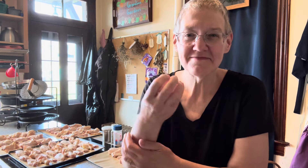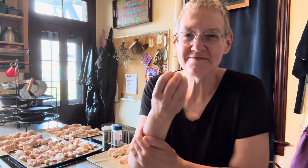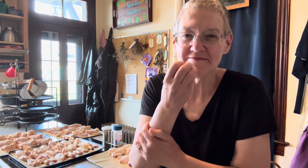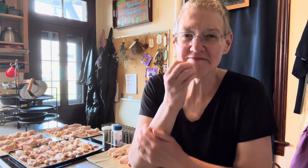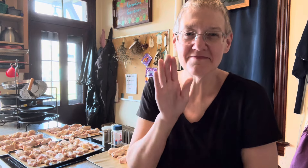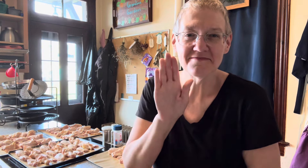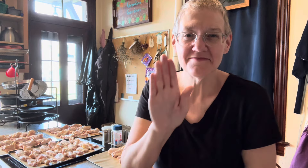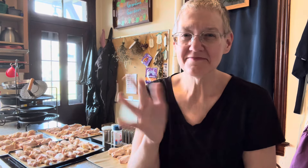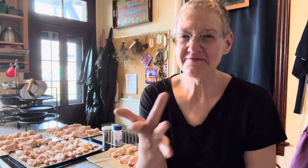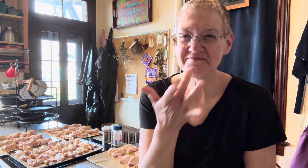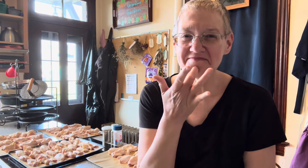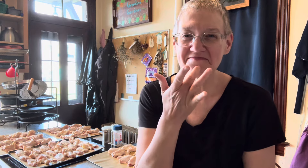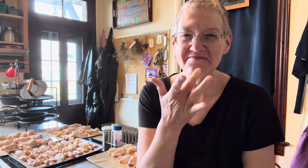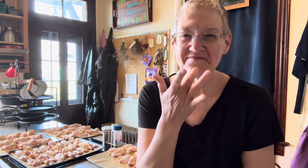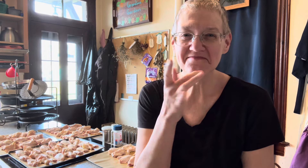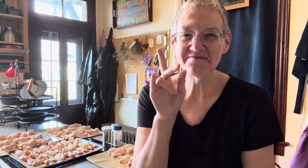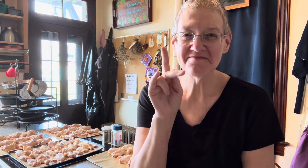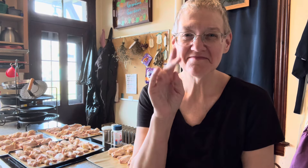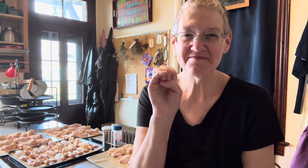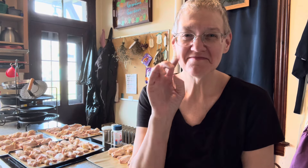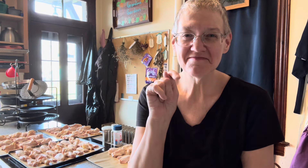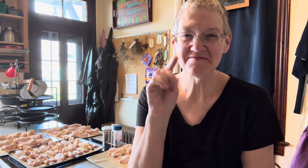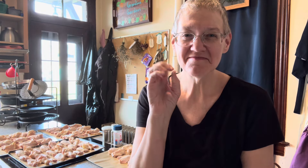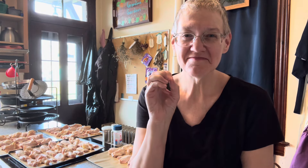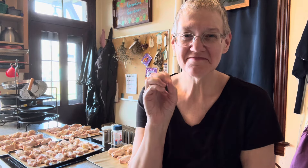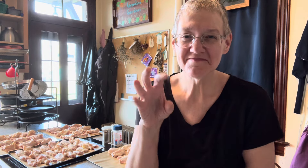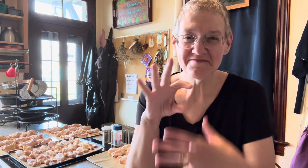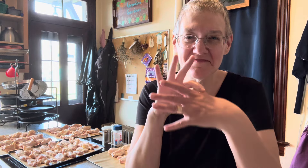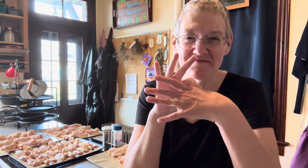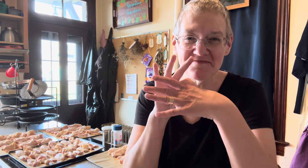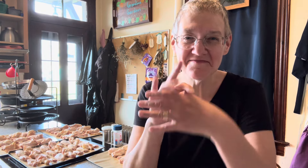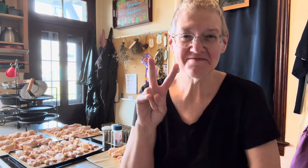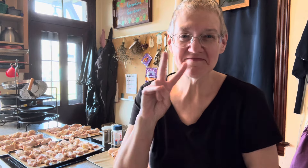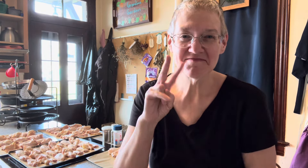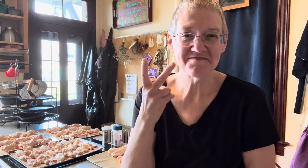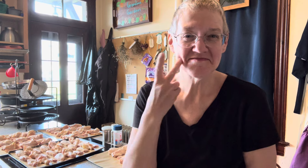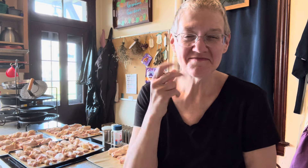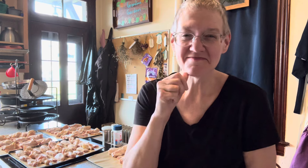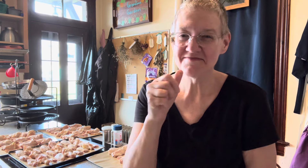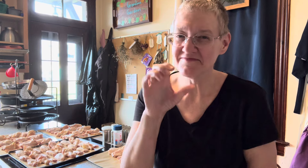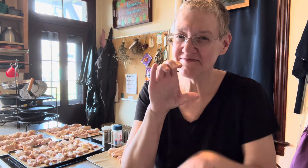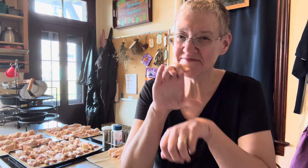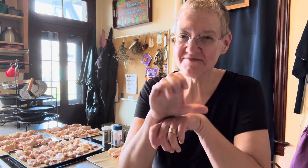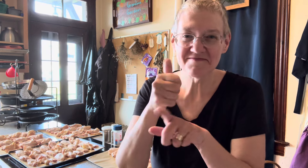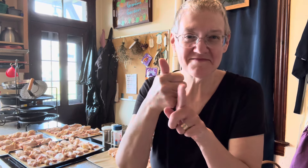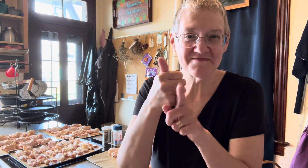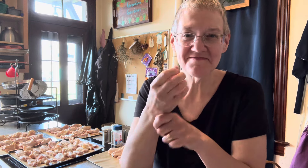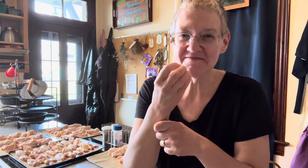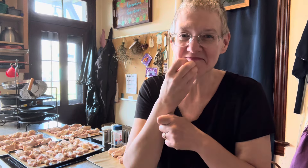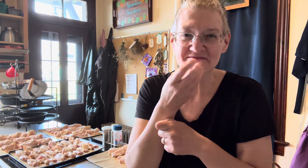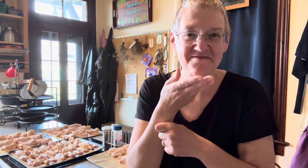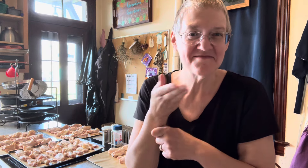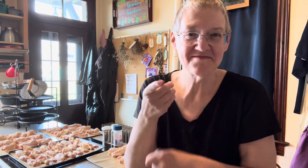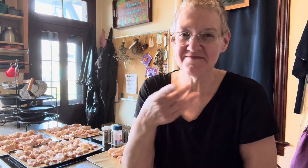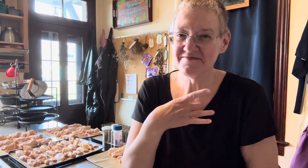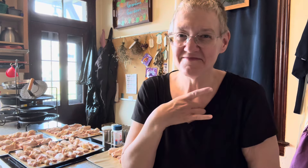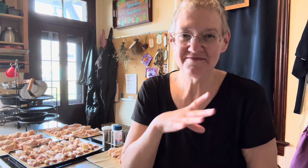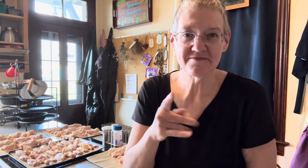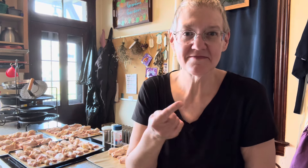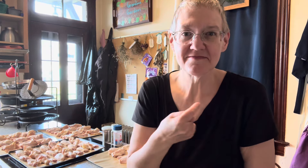I'm a big believer in eating only your favorite keto foods. For me, that's meat and vegetables. Don't force myself to eat things